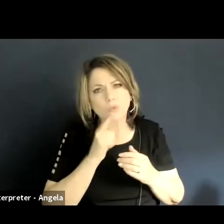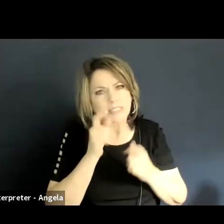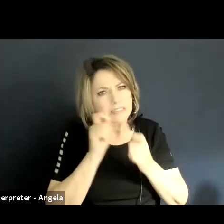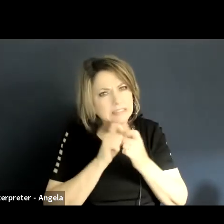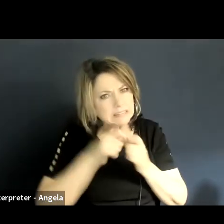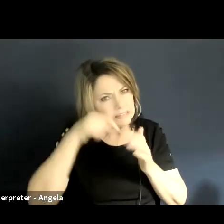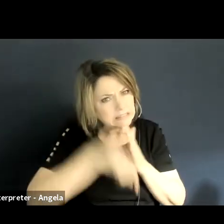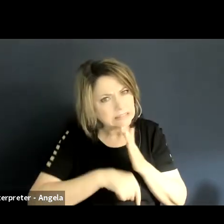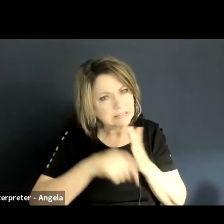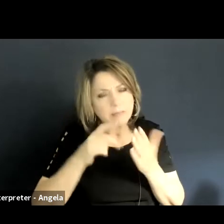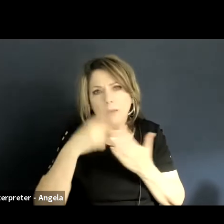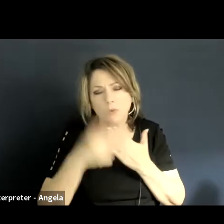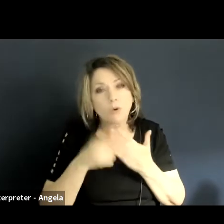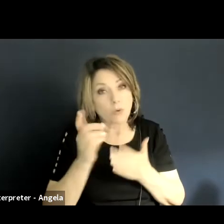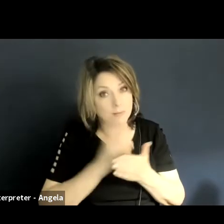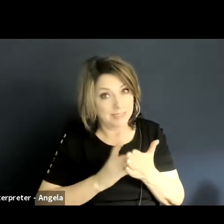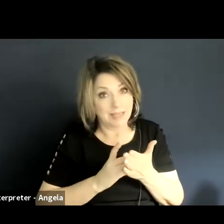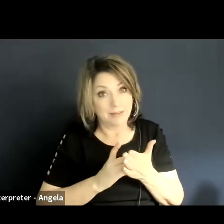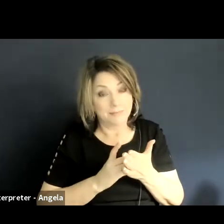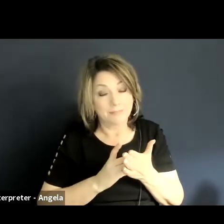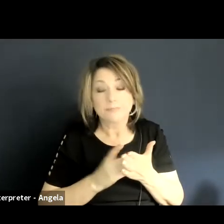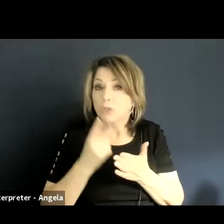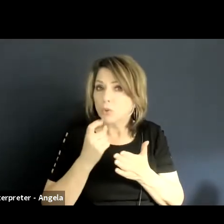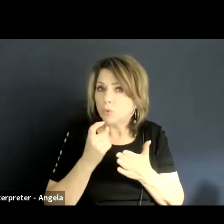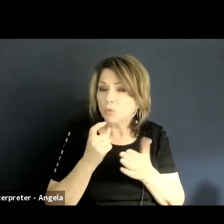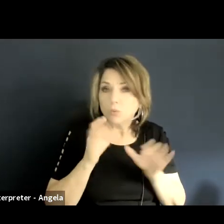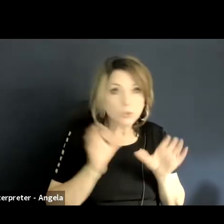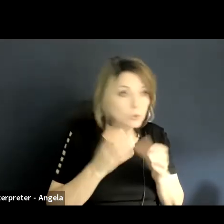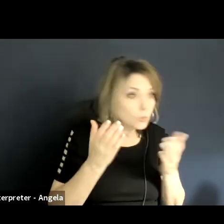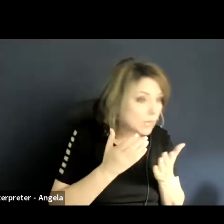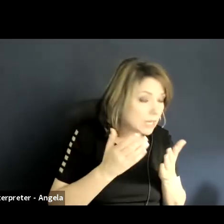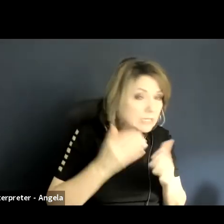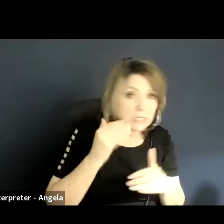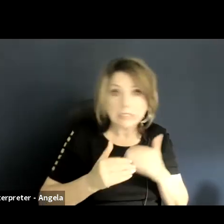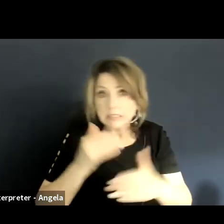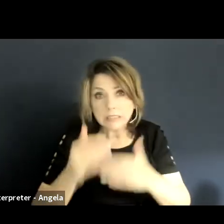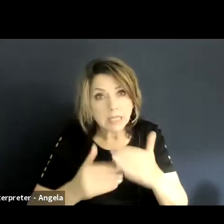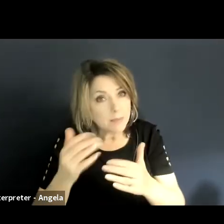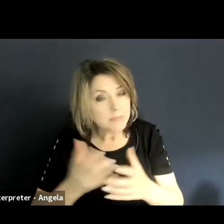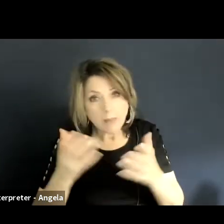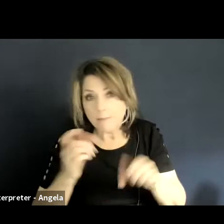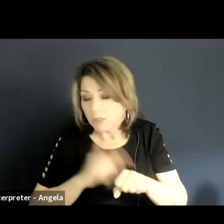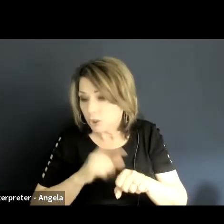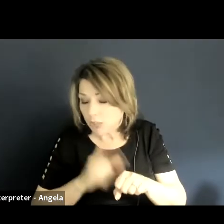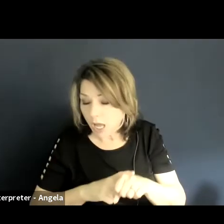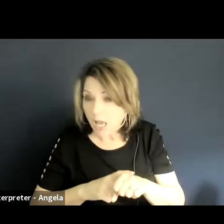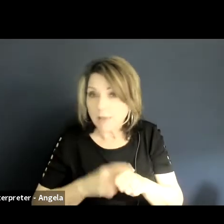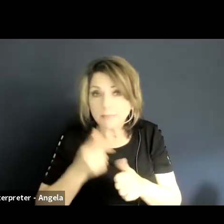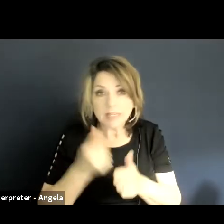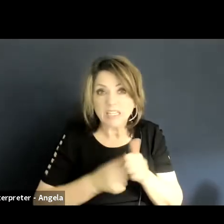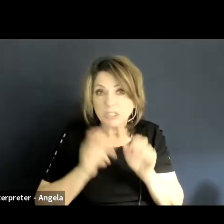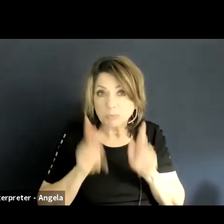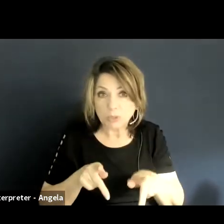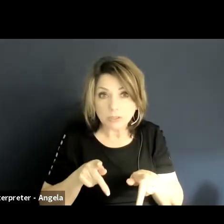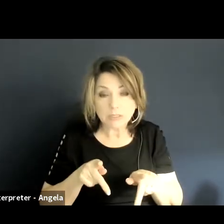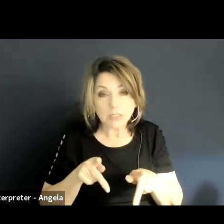program design. Who's going to do what? What are the steps? How much time will it take each staff person? How